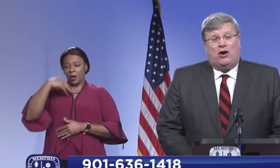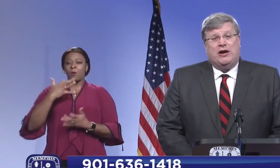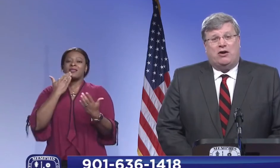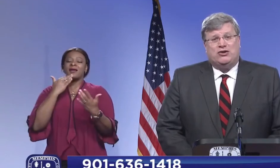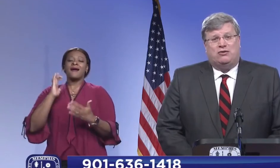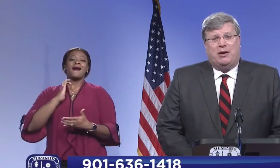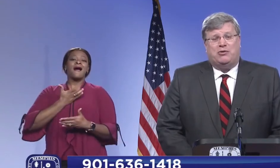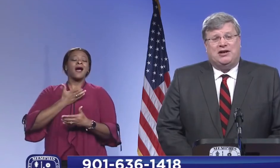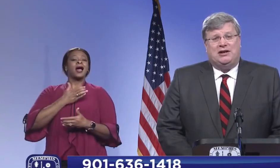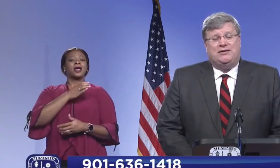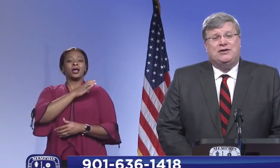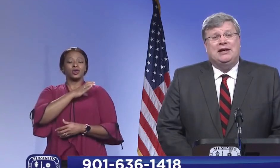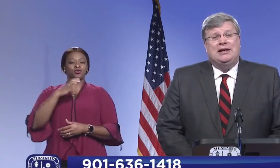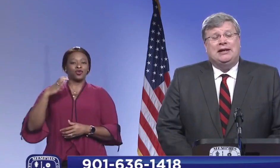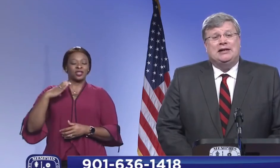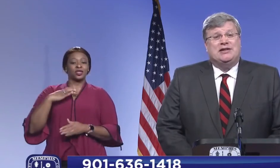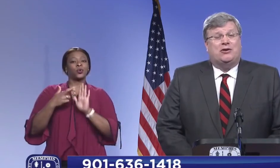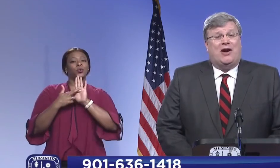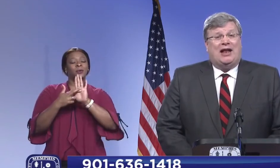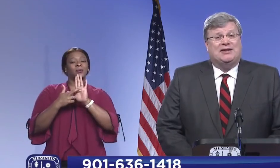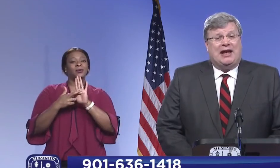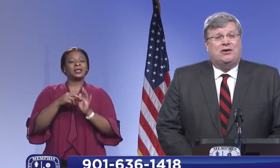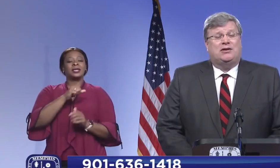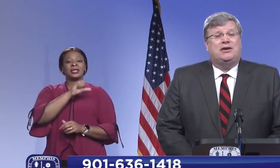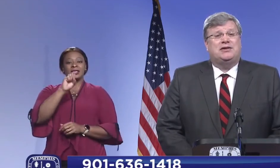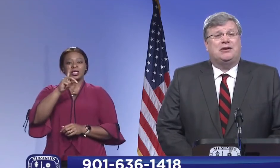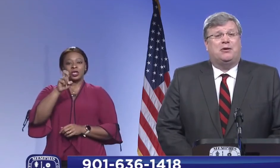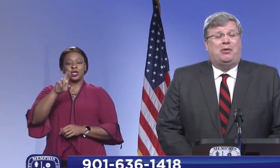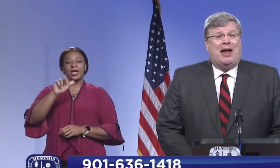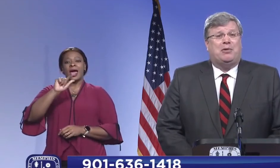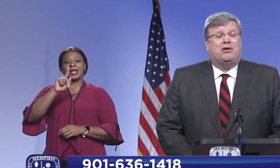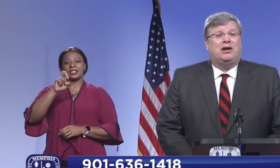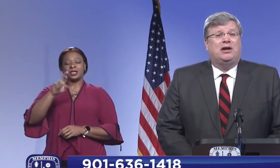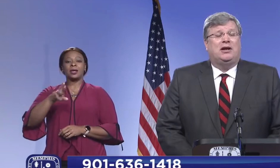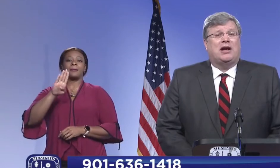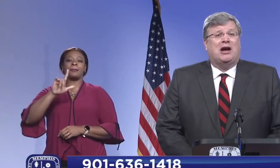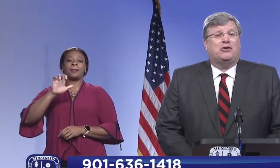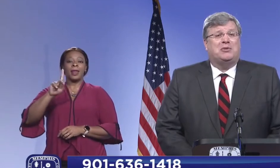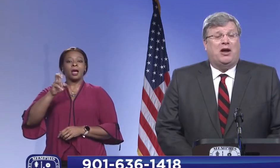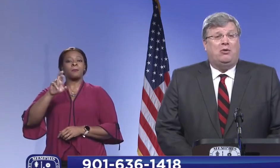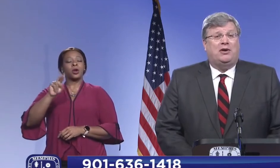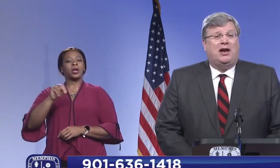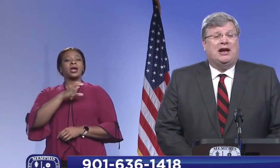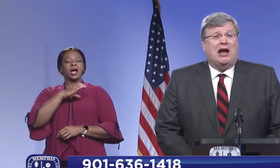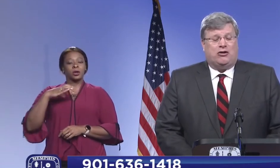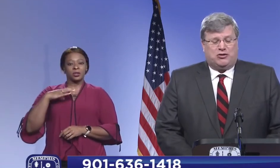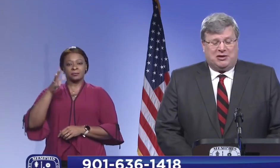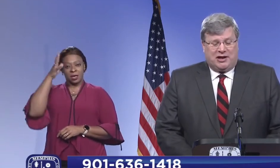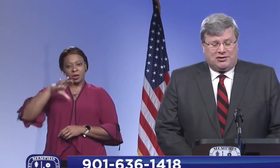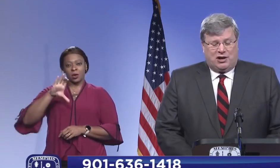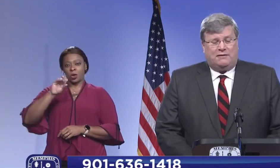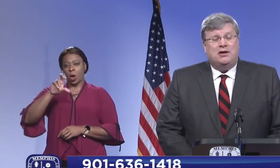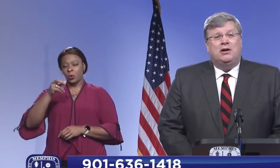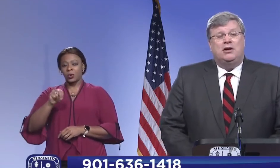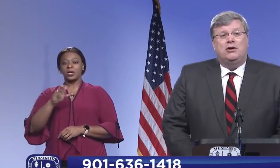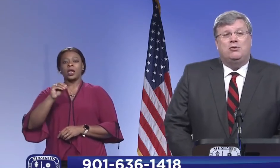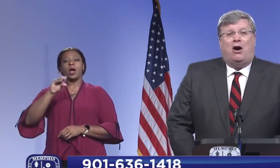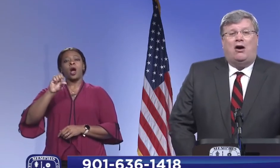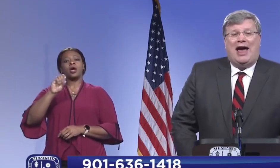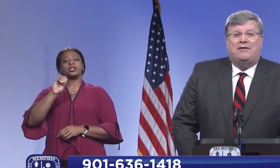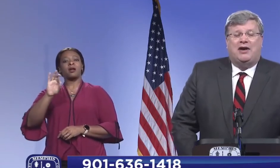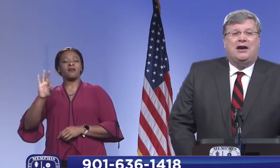our congressional representatives, Senator Alexander, Senator Blackburn, Congressman Cohen, and Congressman Kustoff,